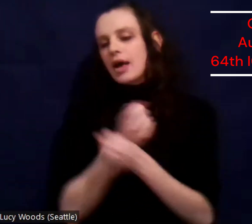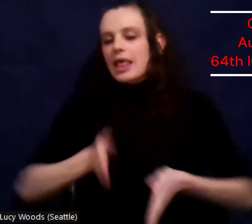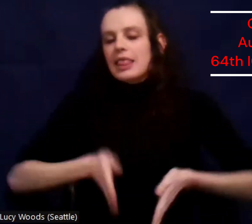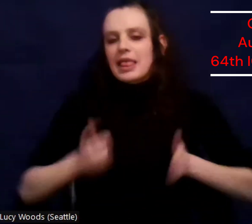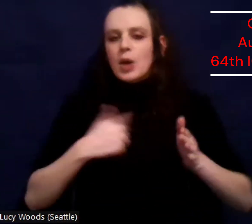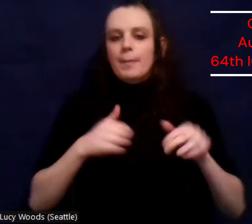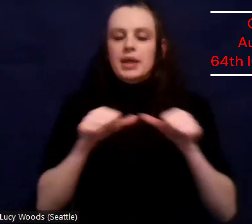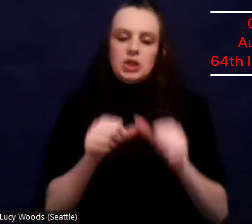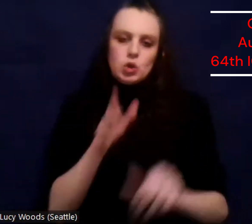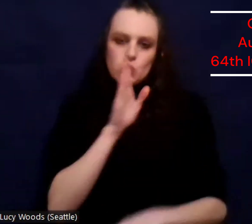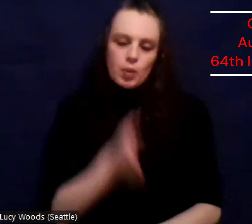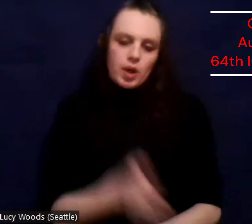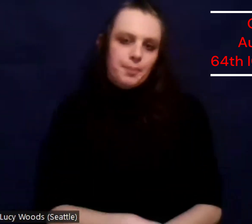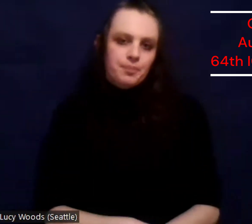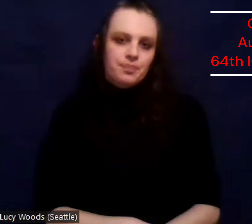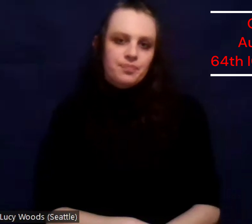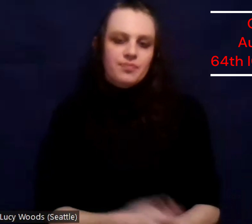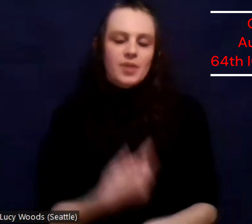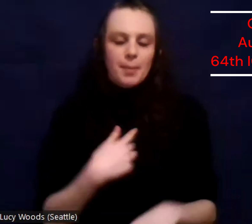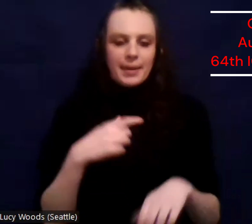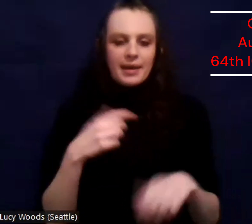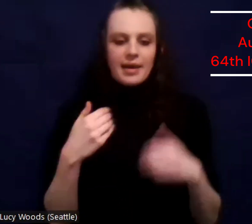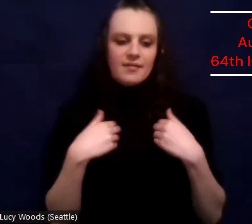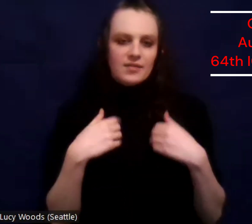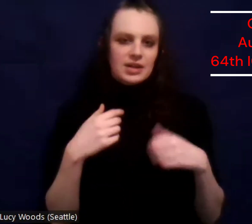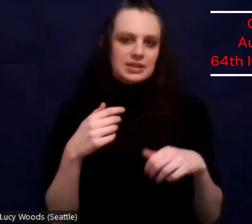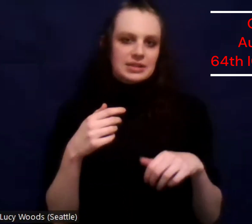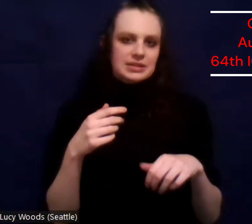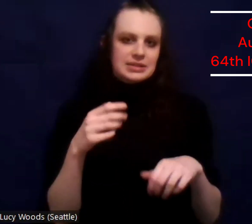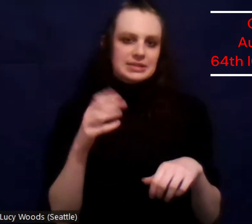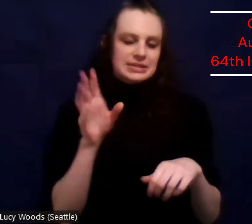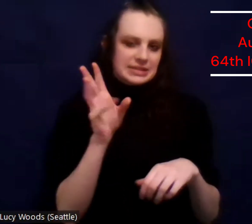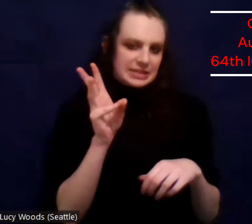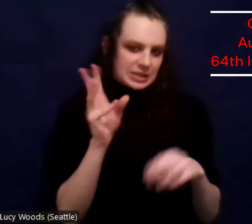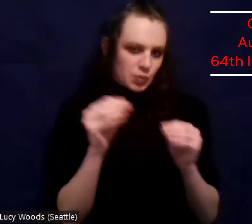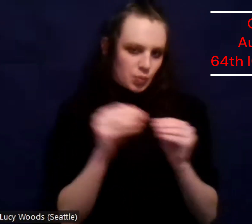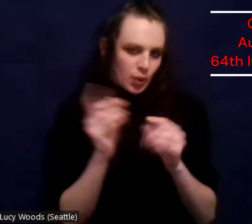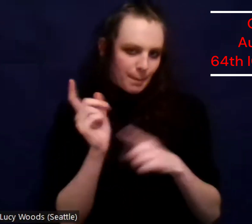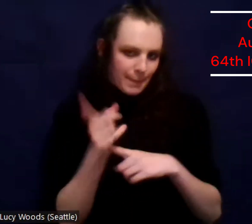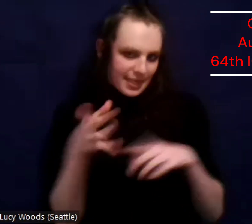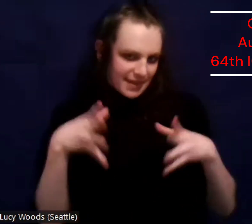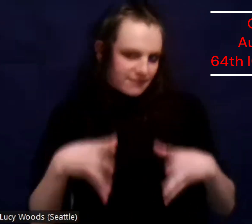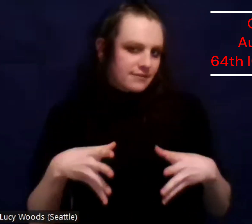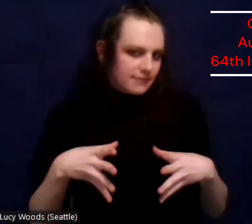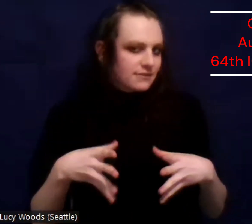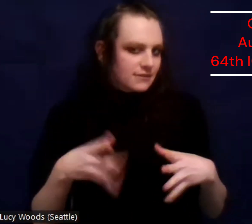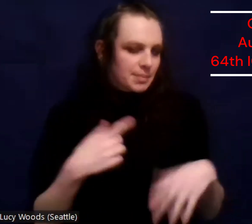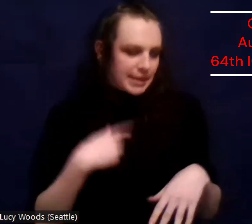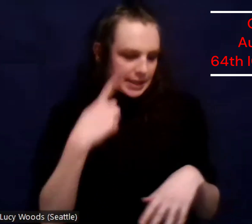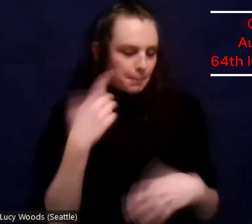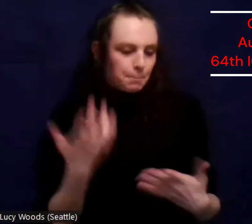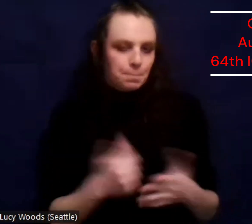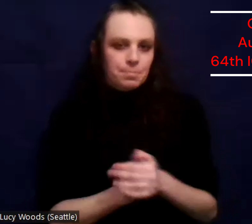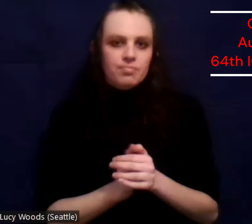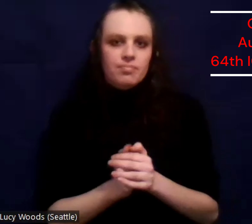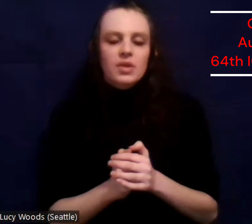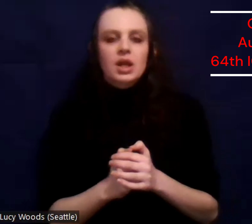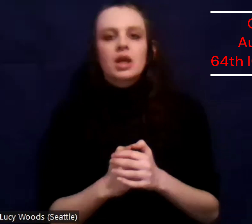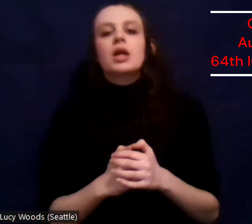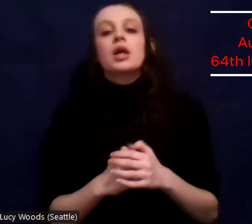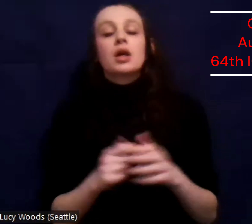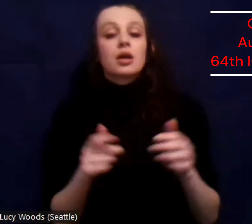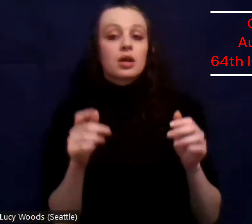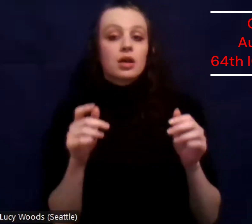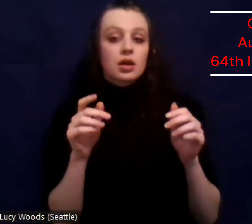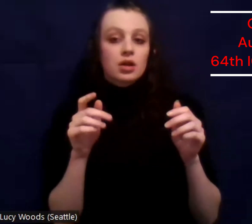I Let's see, I'm timing myself. I'm giving myself 6 more minutes. So, very quickly,